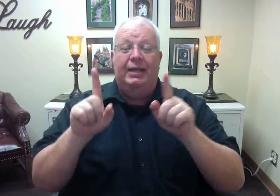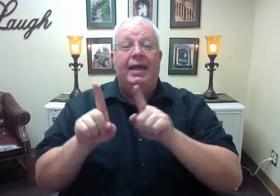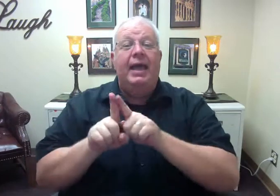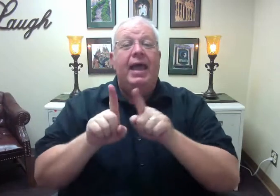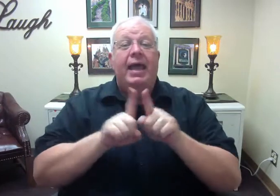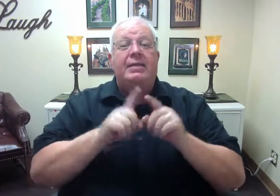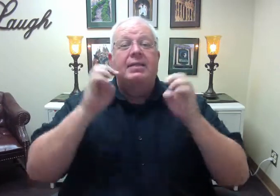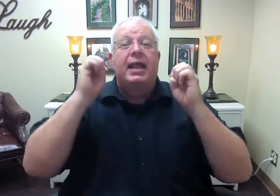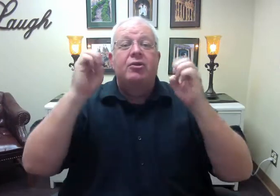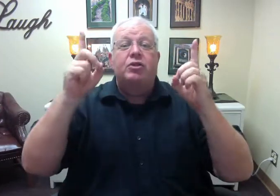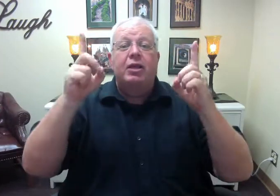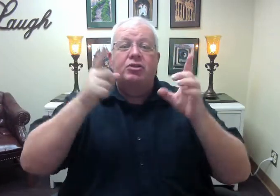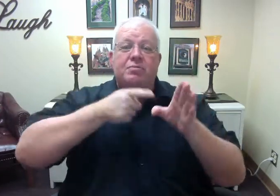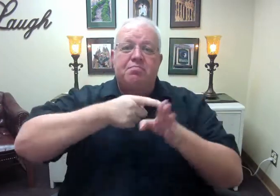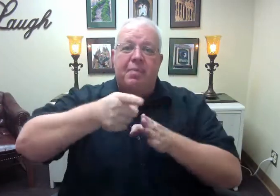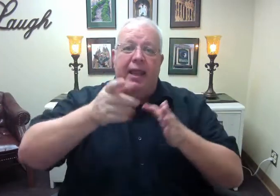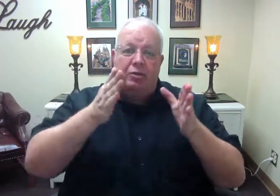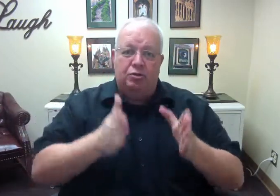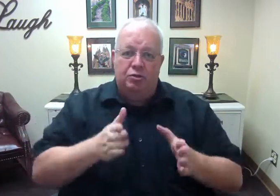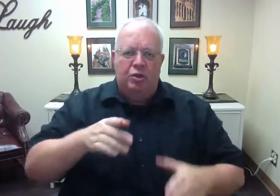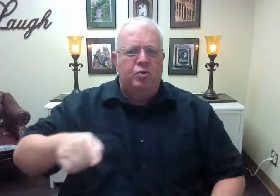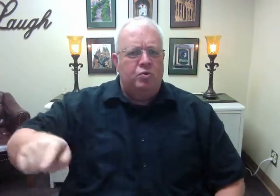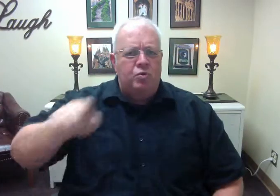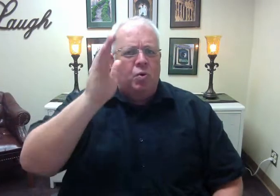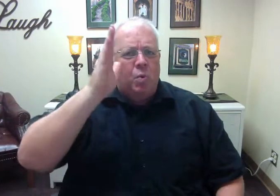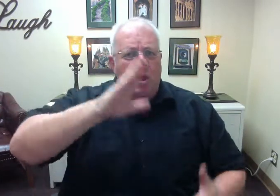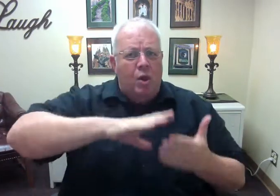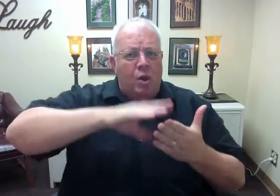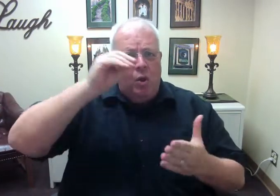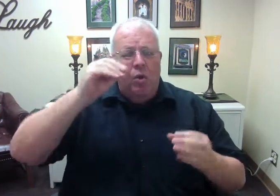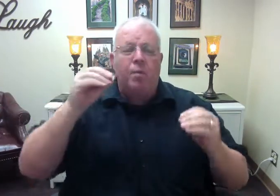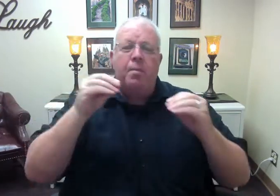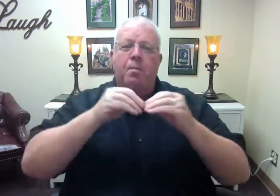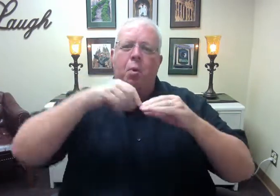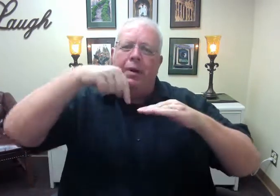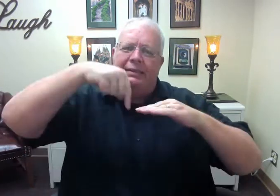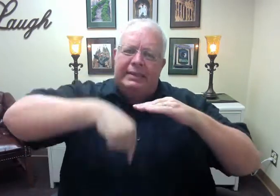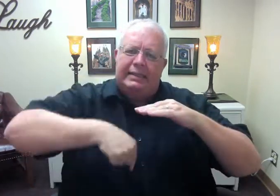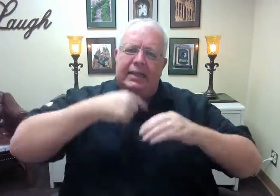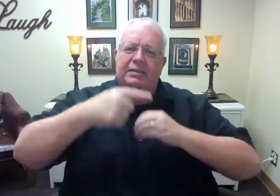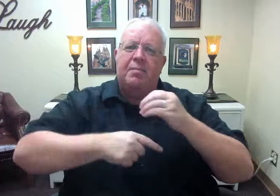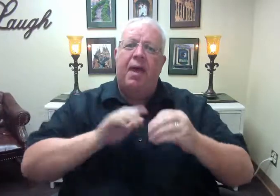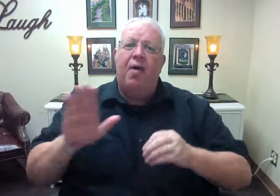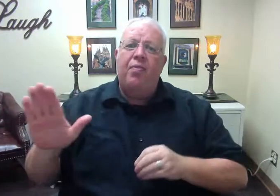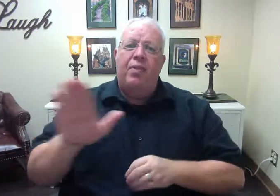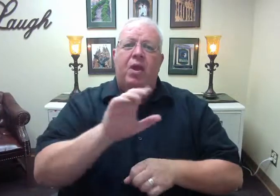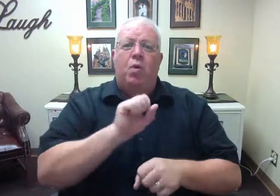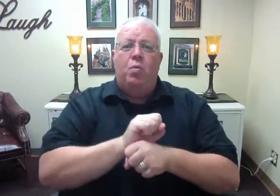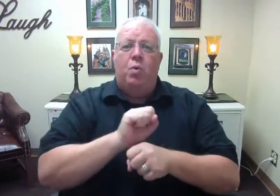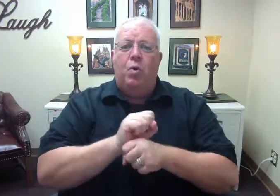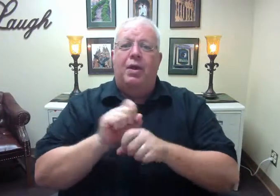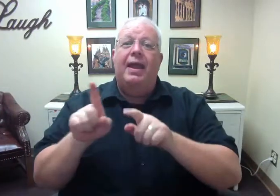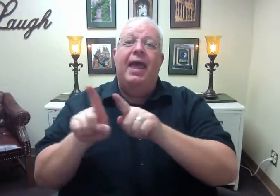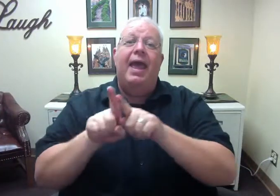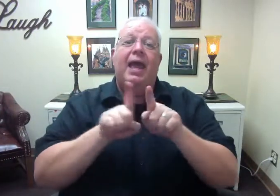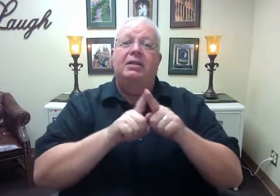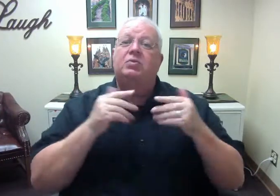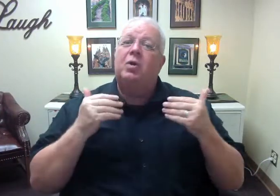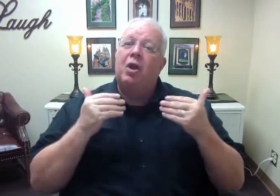details about their work as we go through the semester and in other classes here